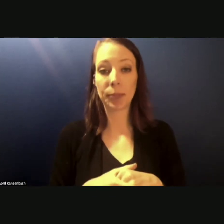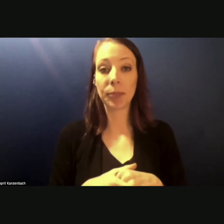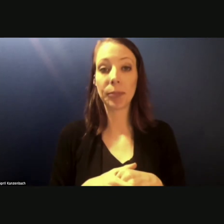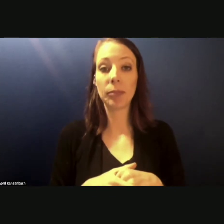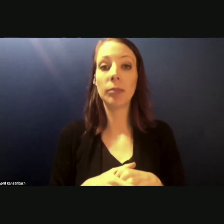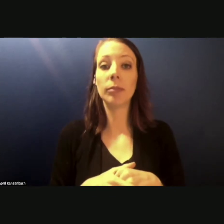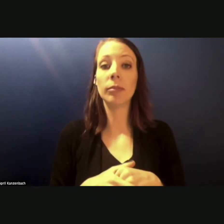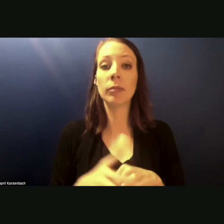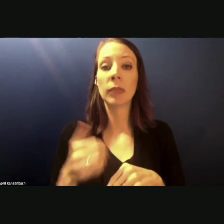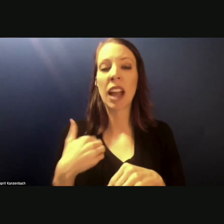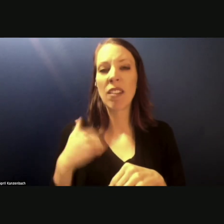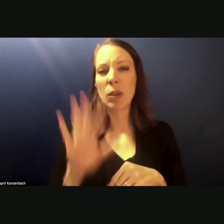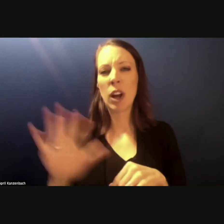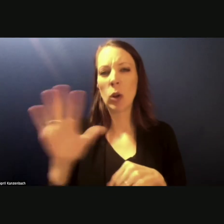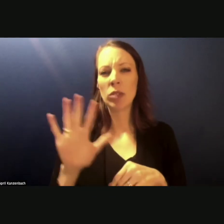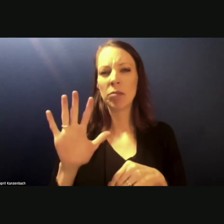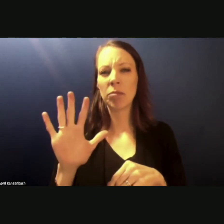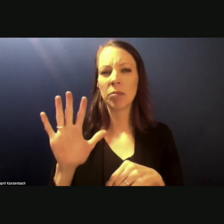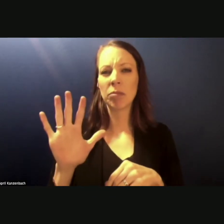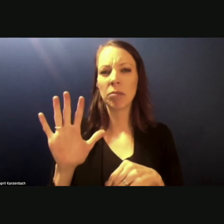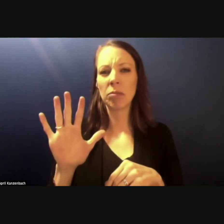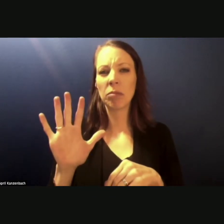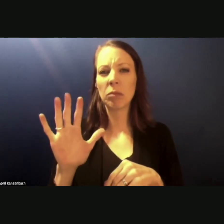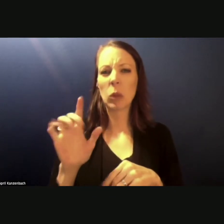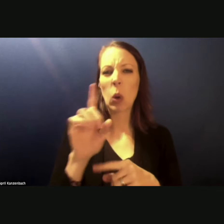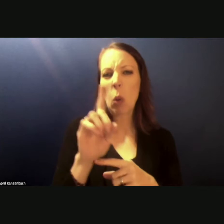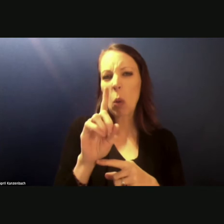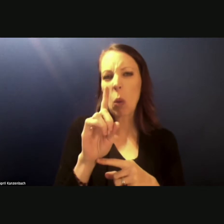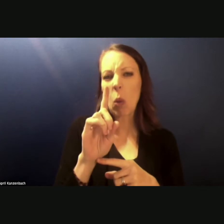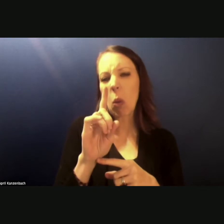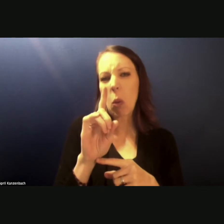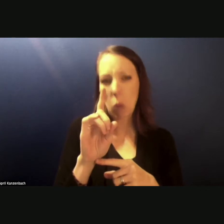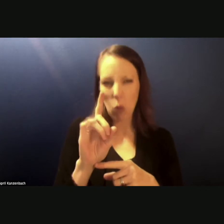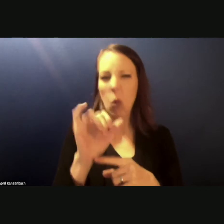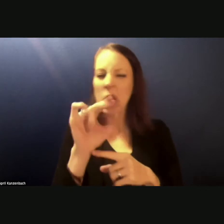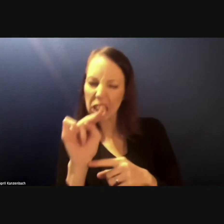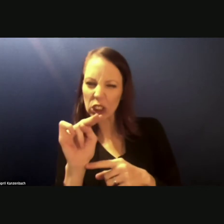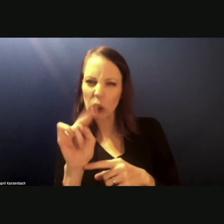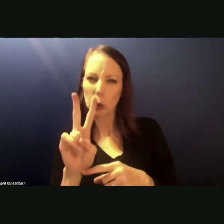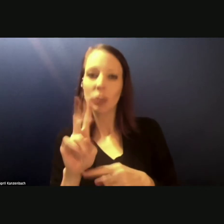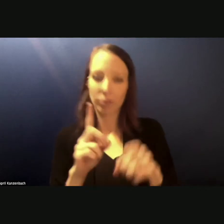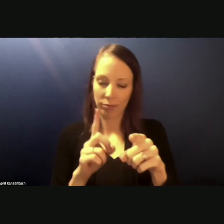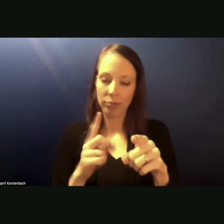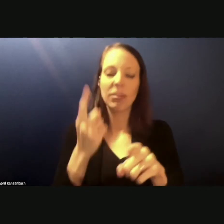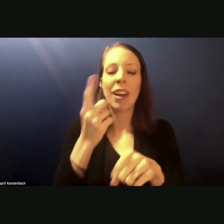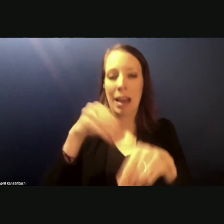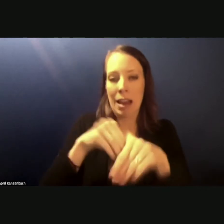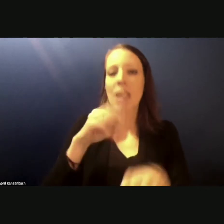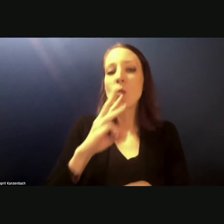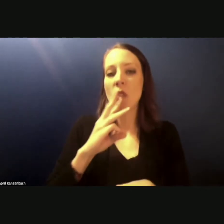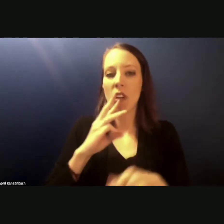I've got about an inch or two of water in the pan just to keep it from